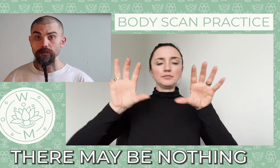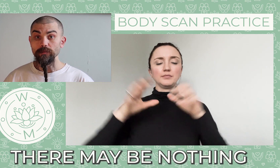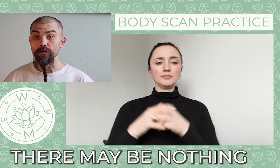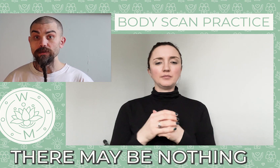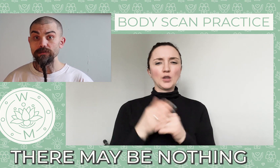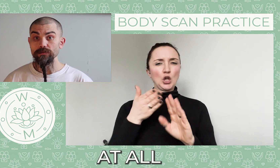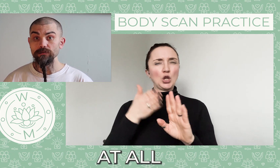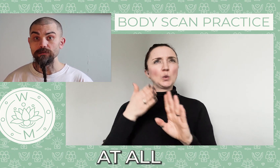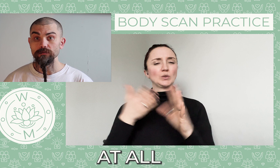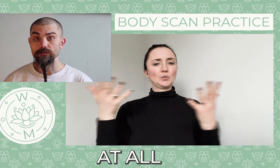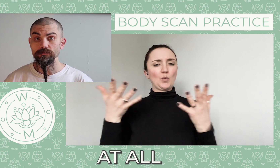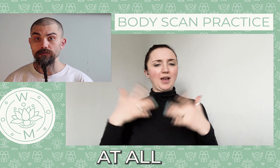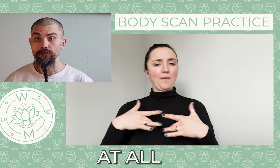Maybe nothing at all.